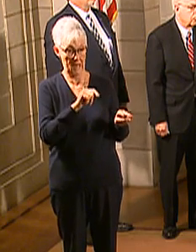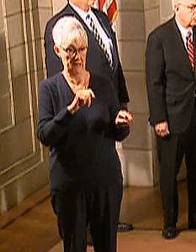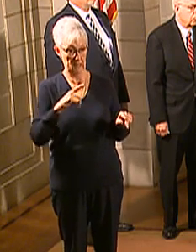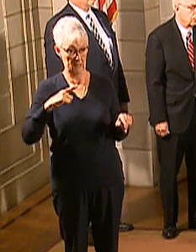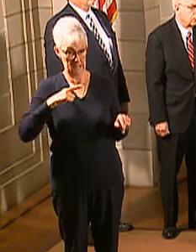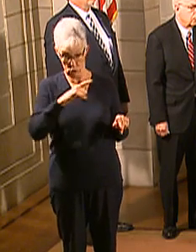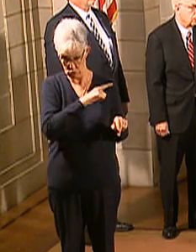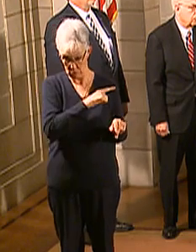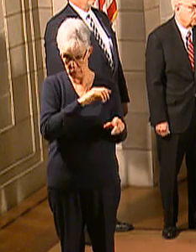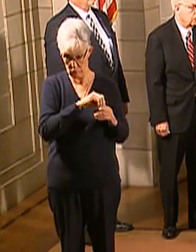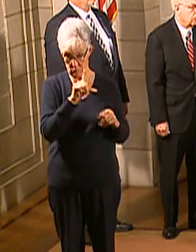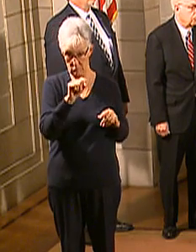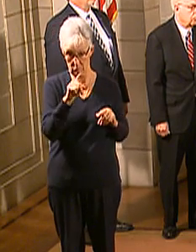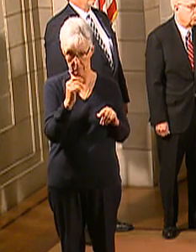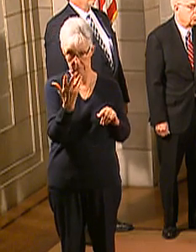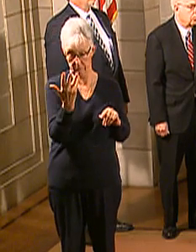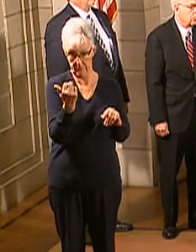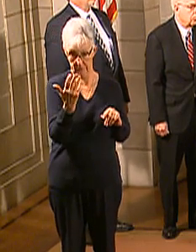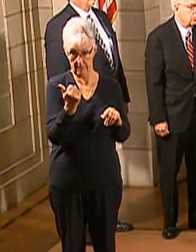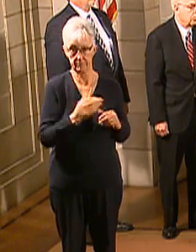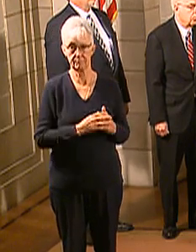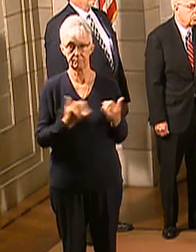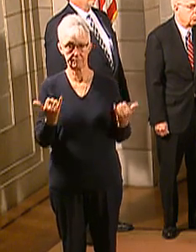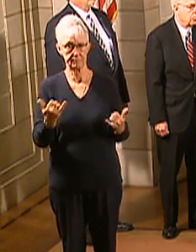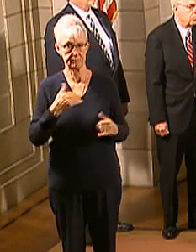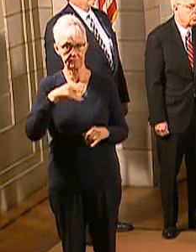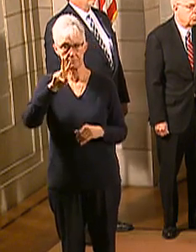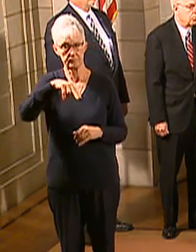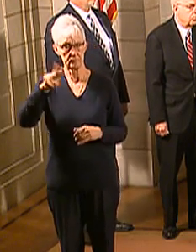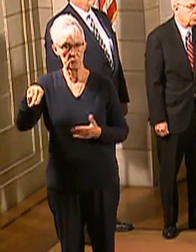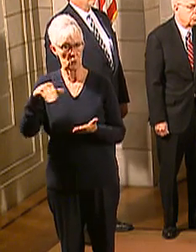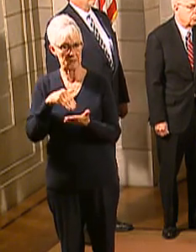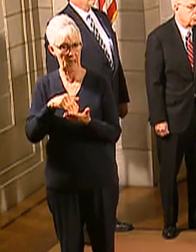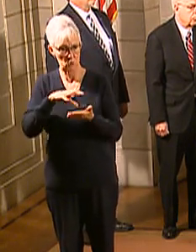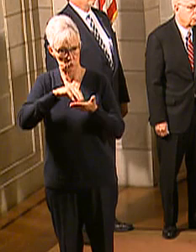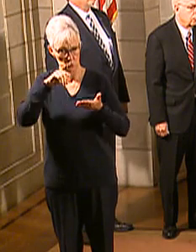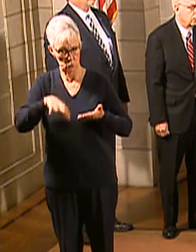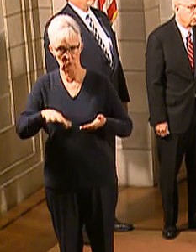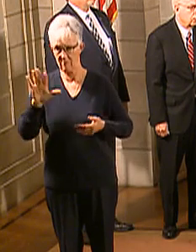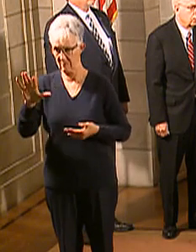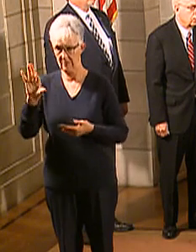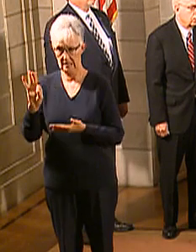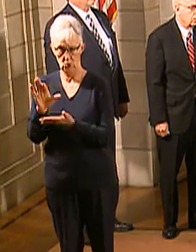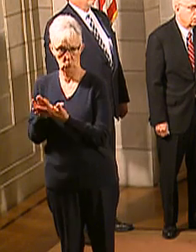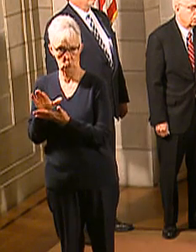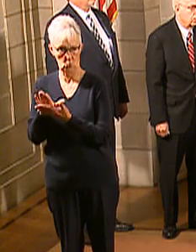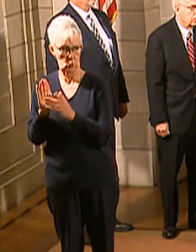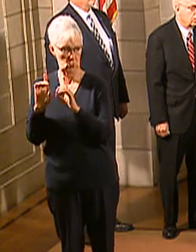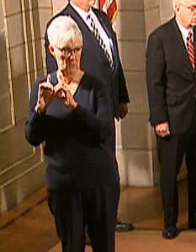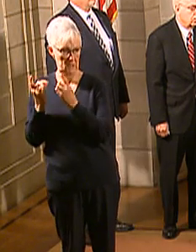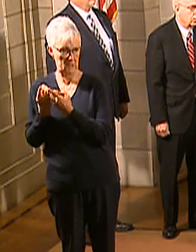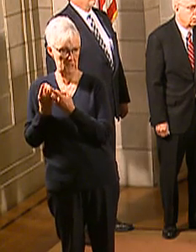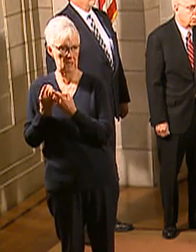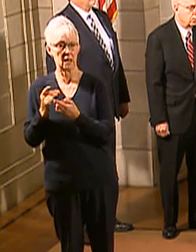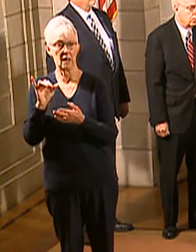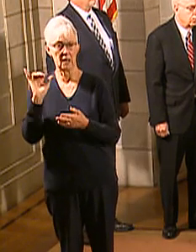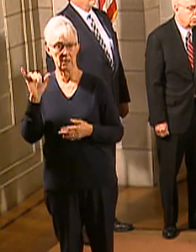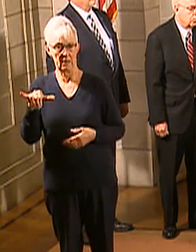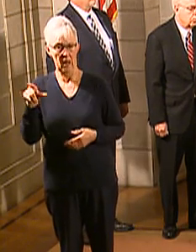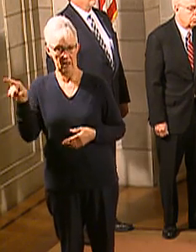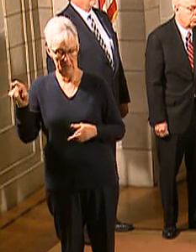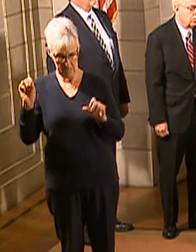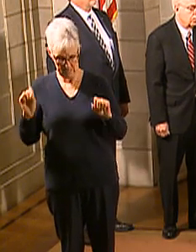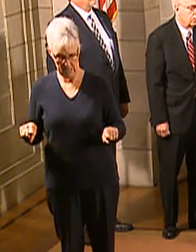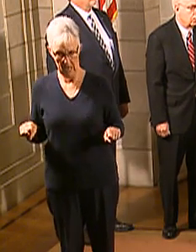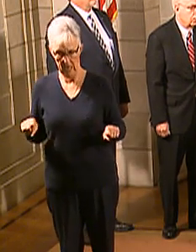in 2015. We've now reached about 22,000 students in 59 school districts to be able to introduce them in